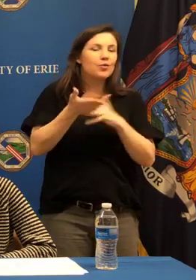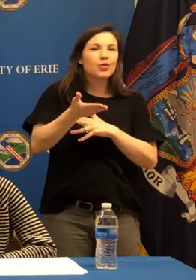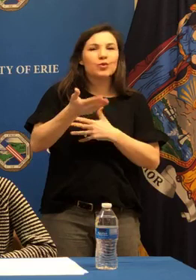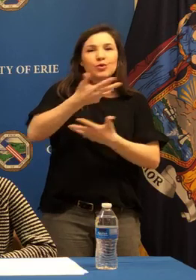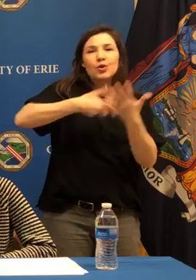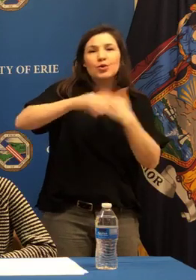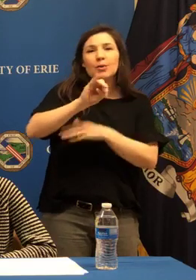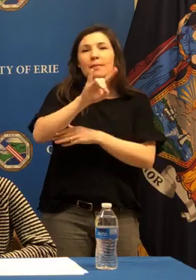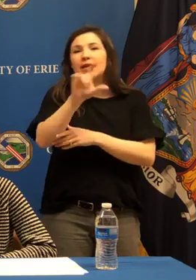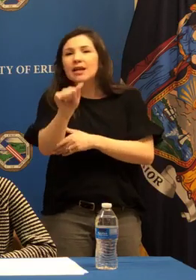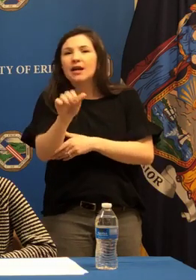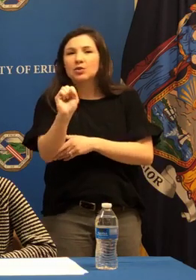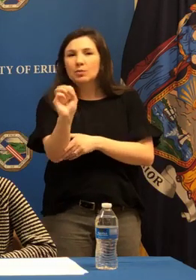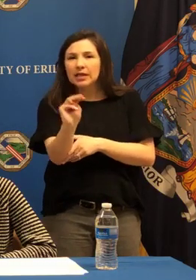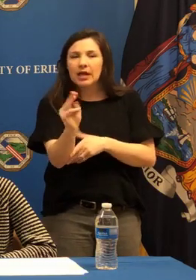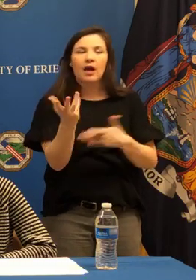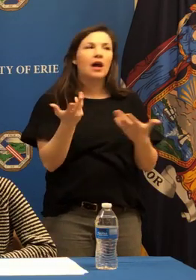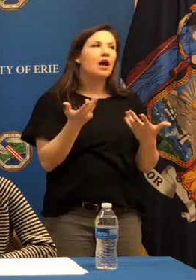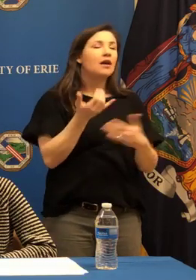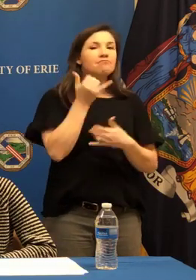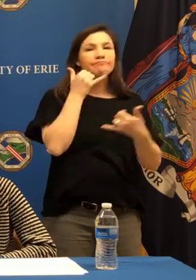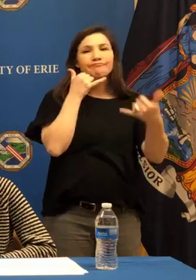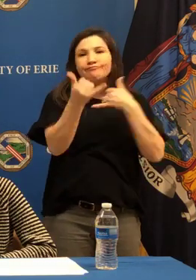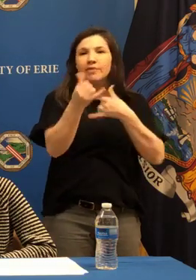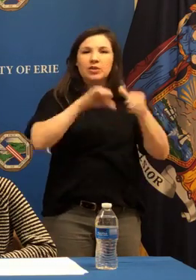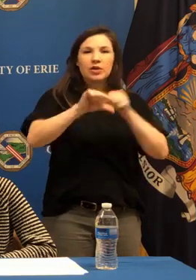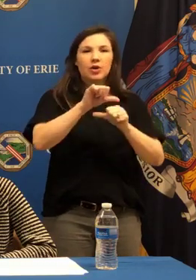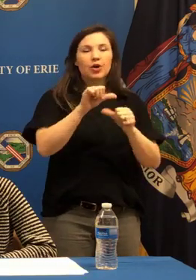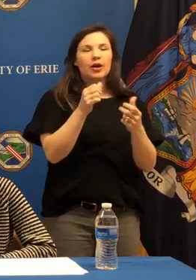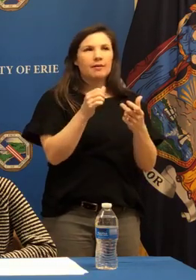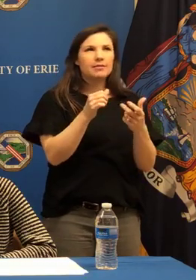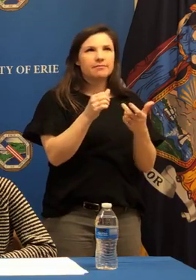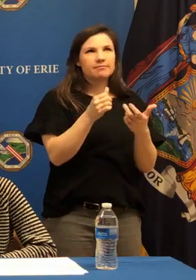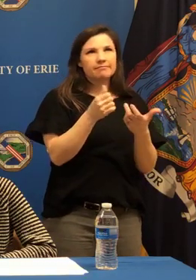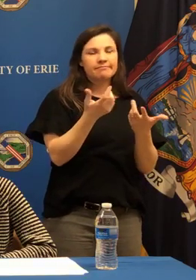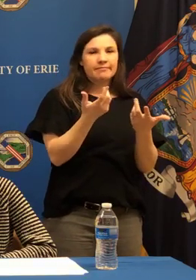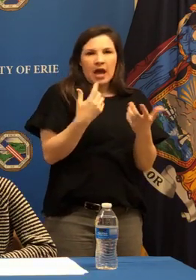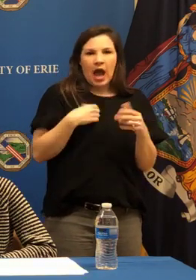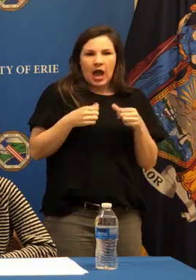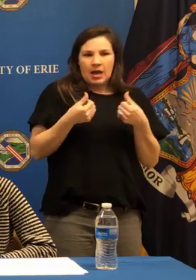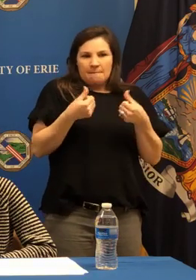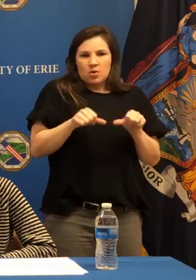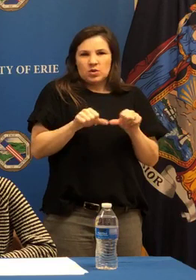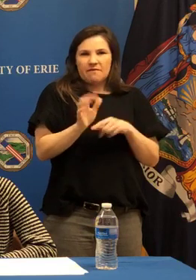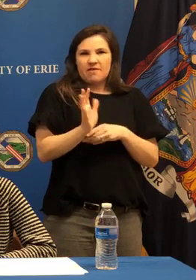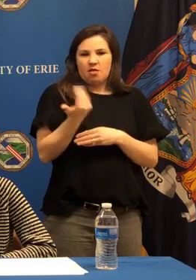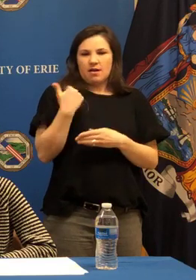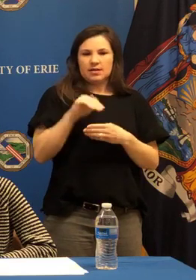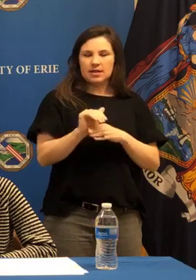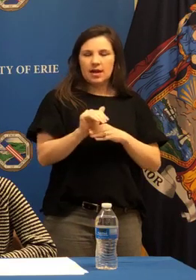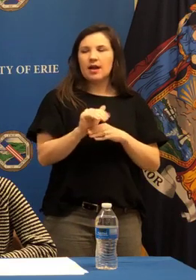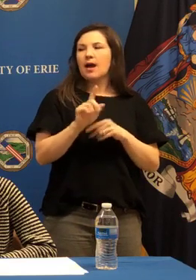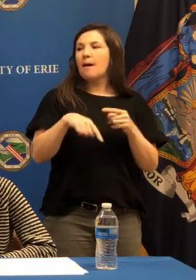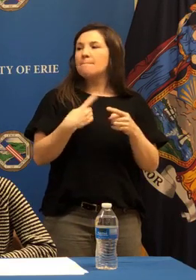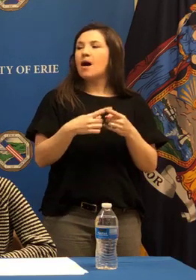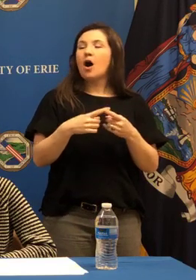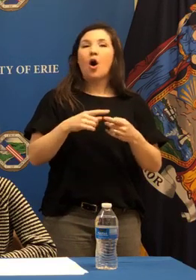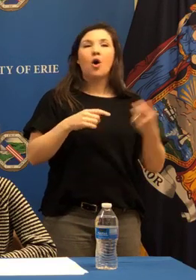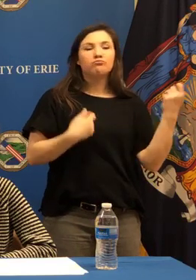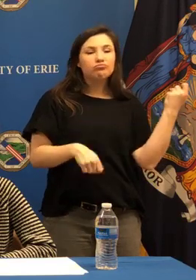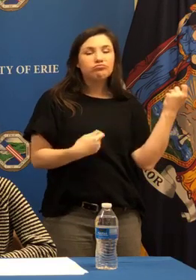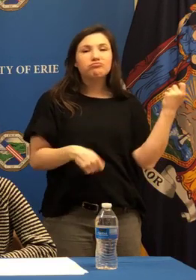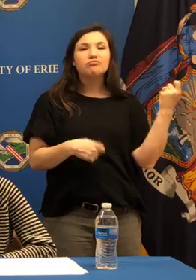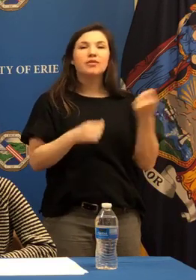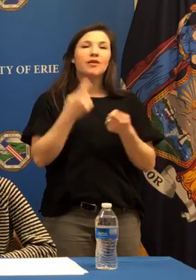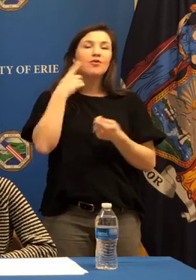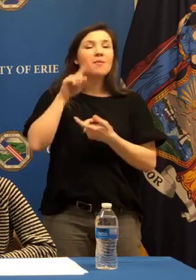media. Connect on the phone. Everybody, probably, well, not everybody, but I put a little video out last night regarding playing a song for my friends,